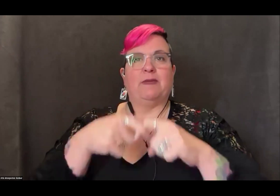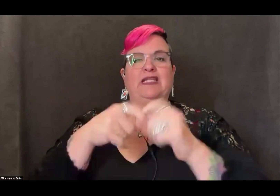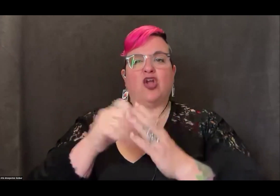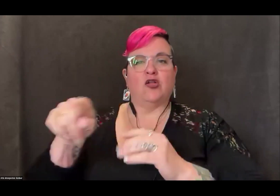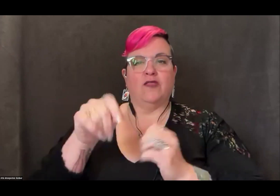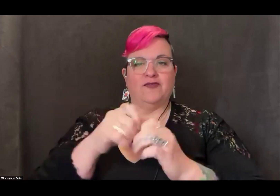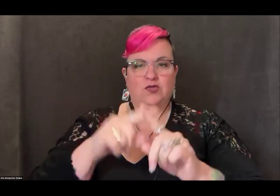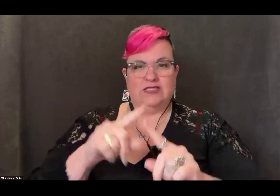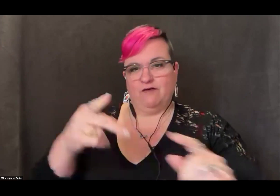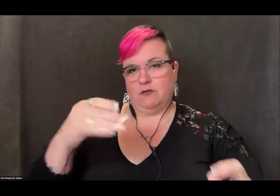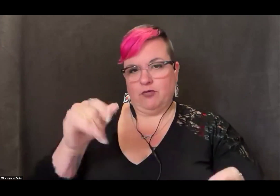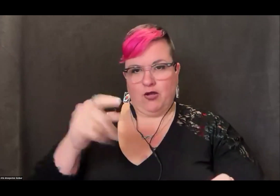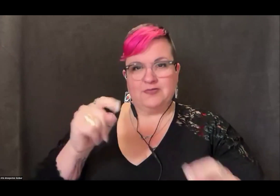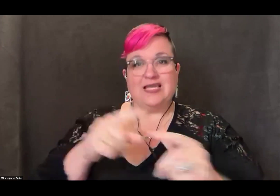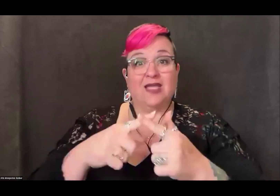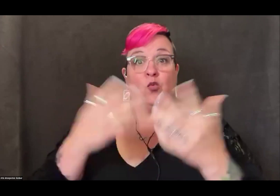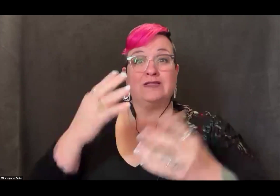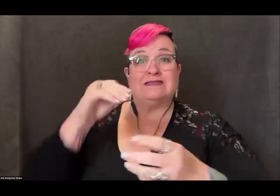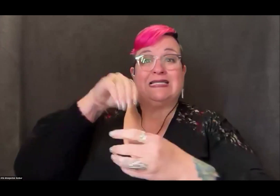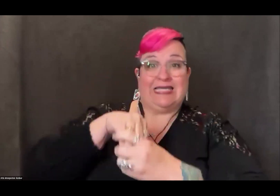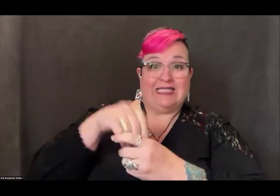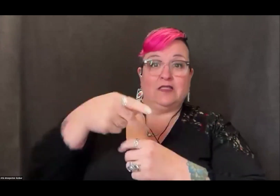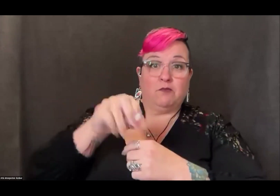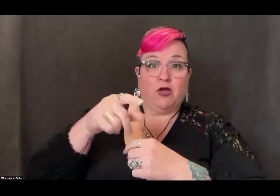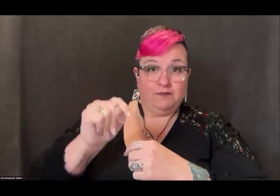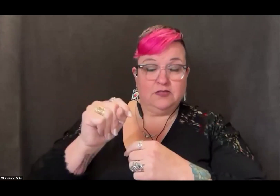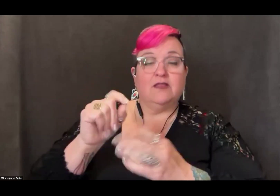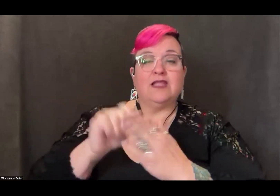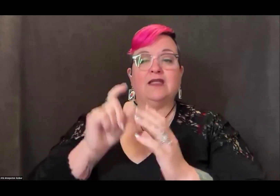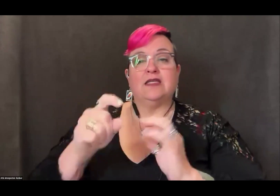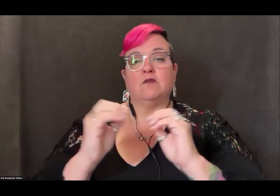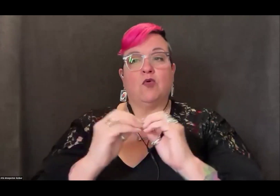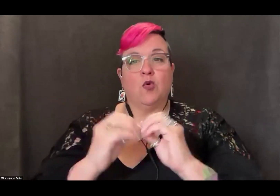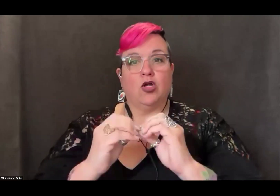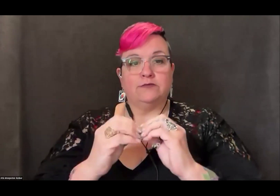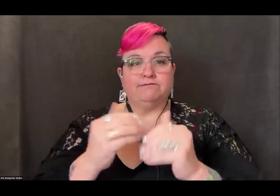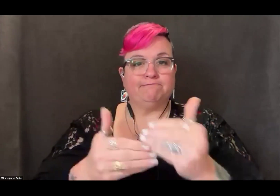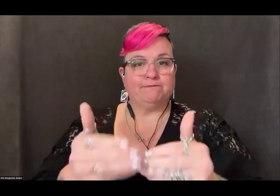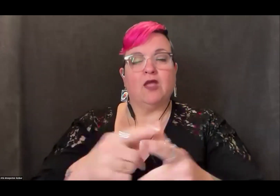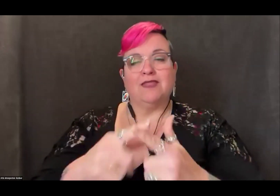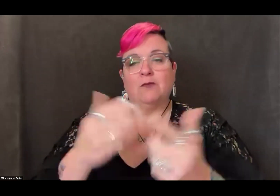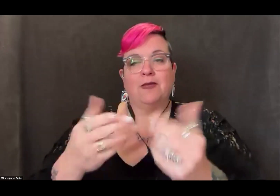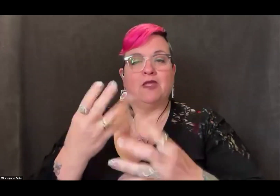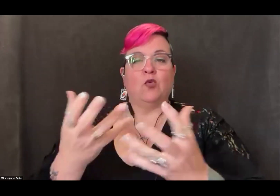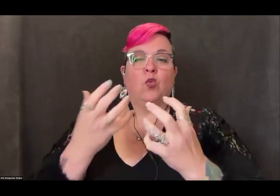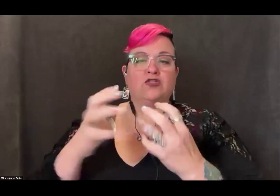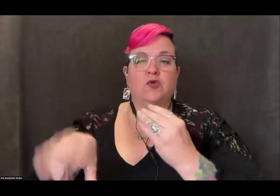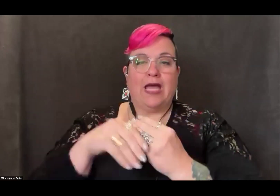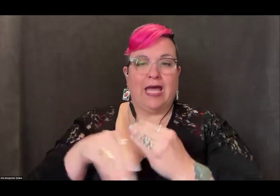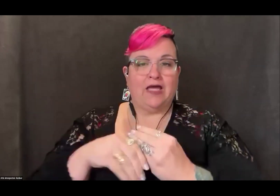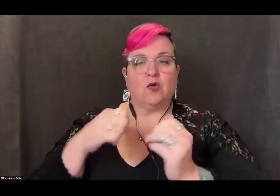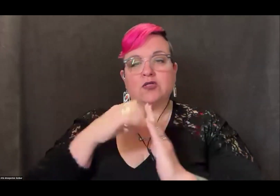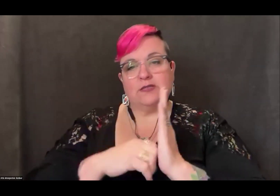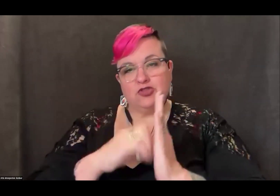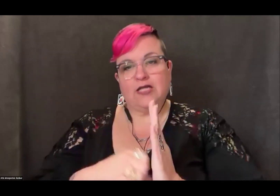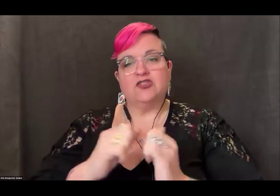And if there's anything within the prompt that might need a little bit of tweaking or something that you might want to add or